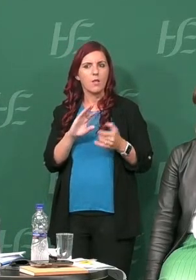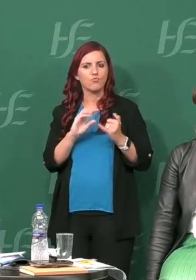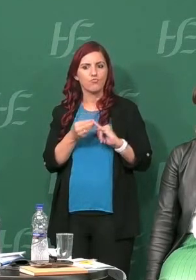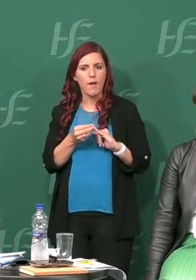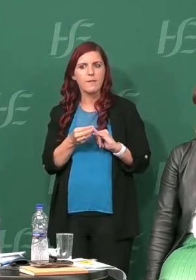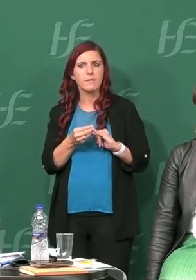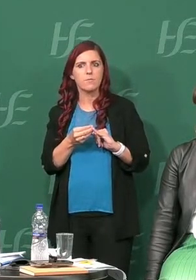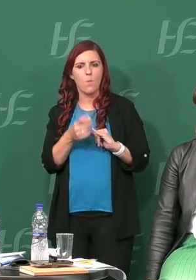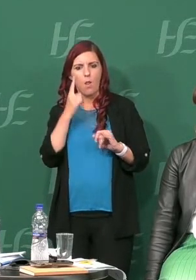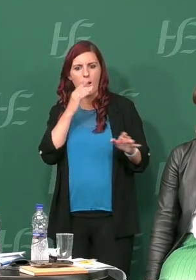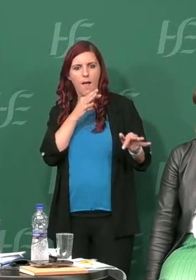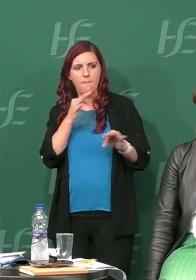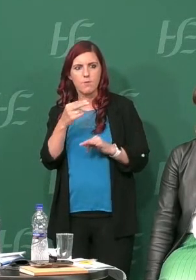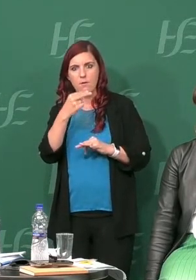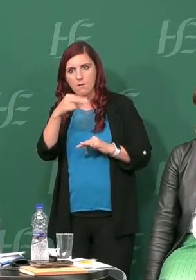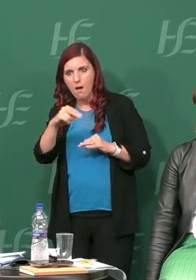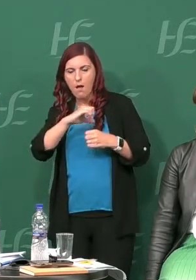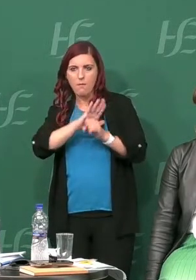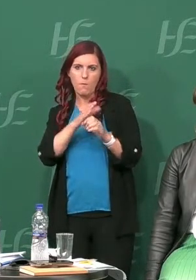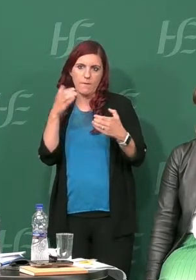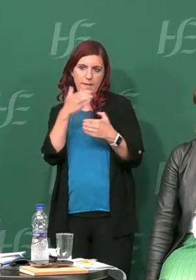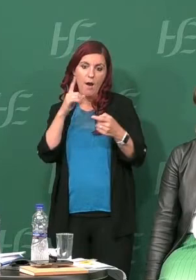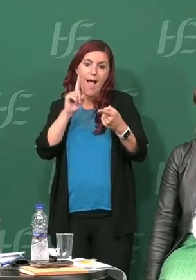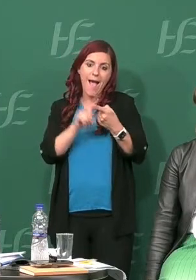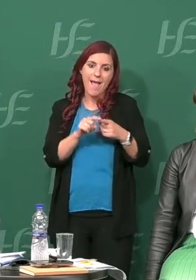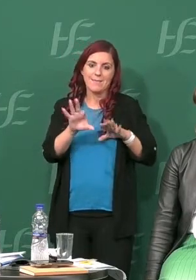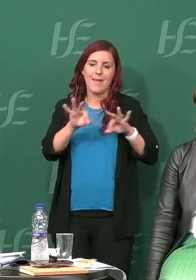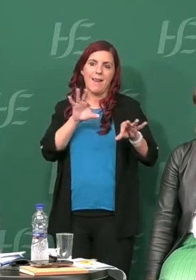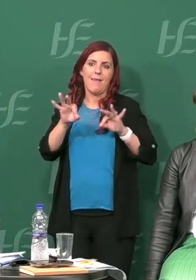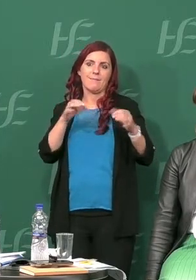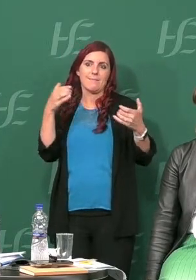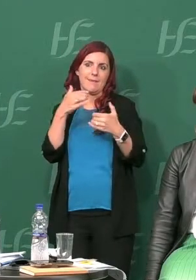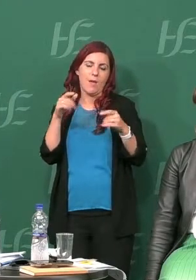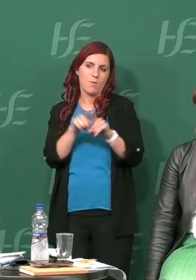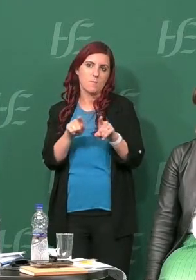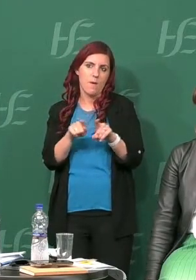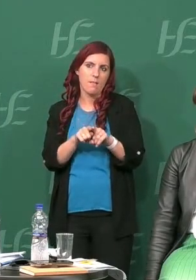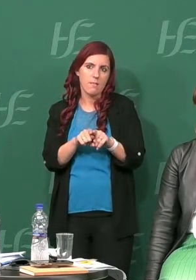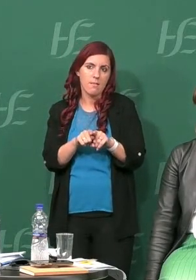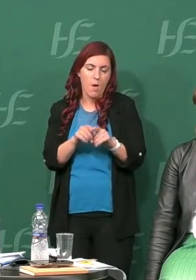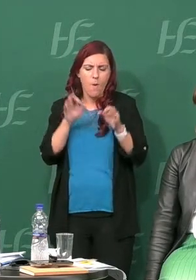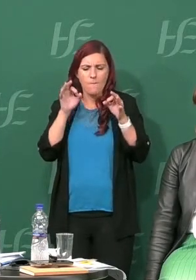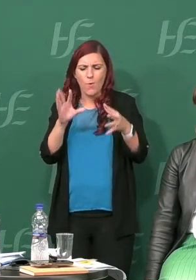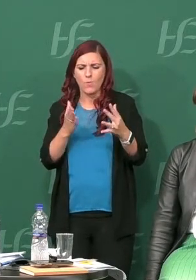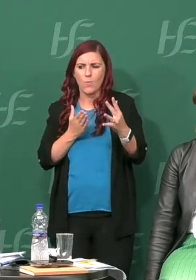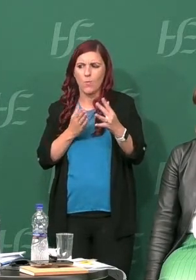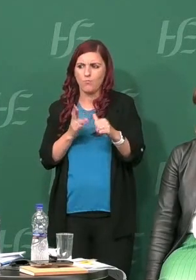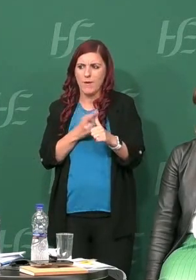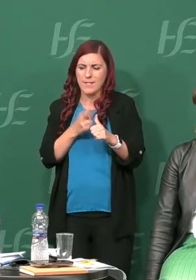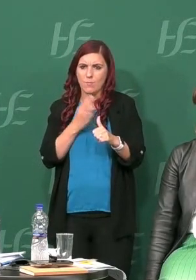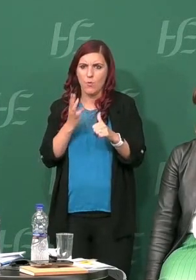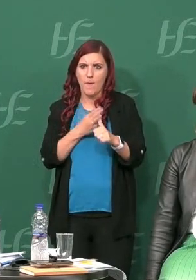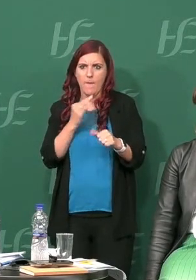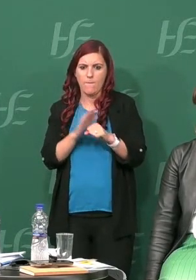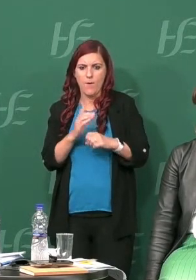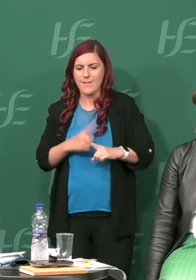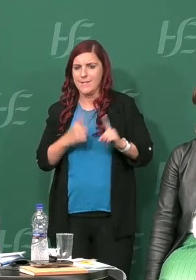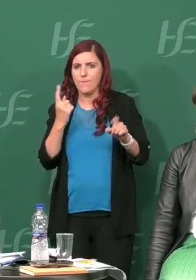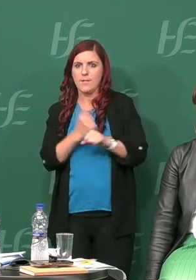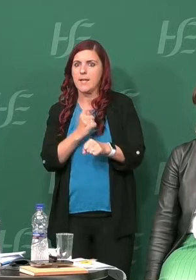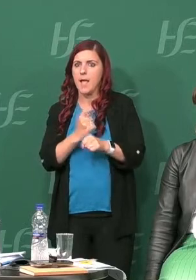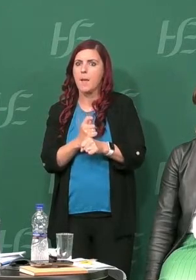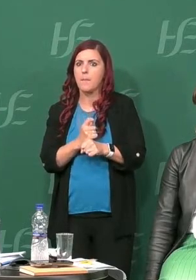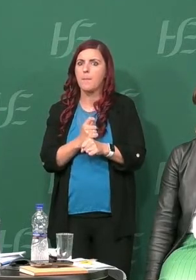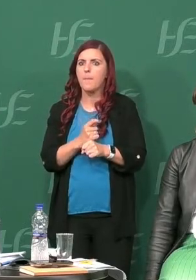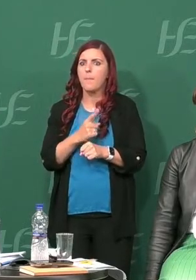address non-COVID care and elective care. We're obviously heading into a very difficult period in winter with other viruses we'll have to deal with, but